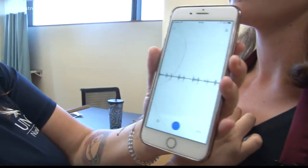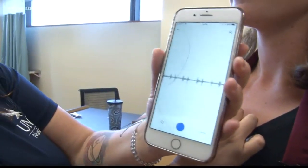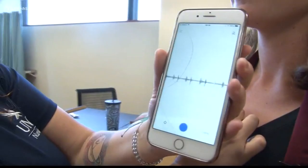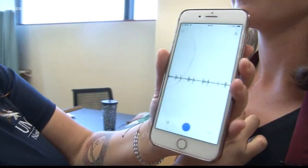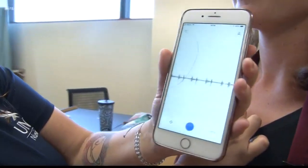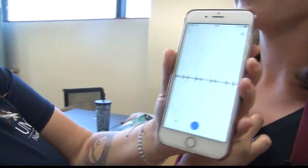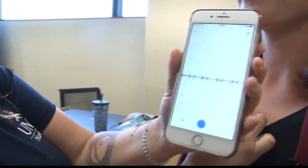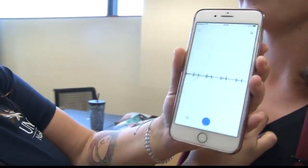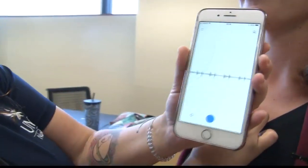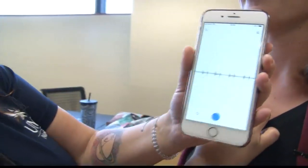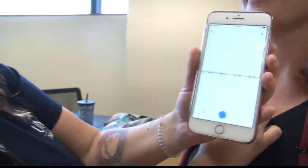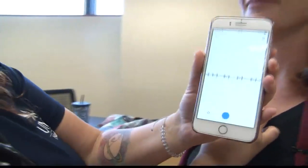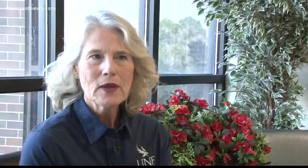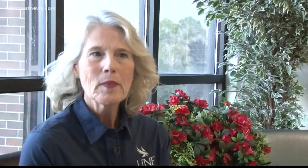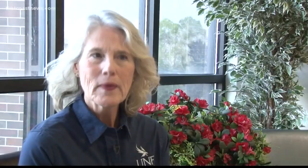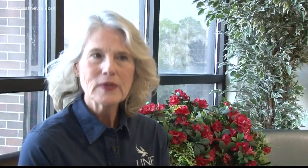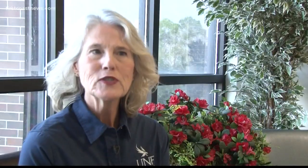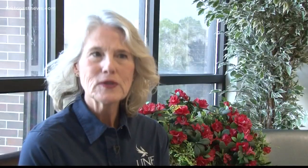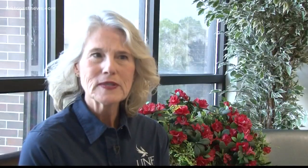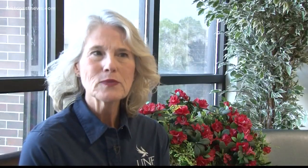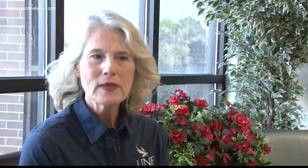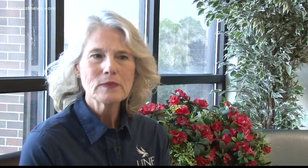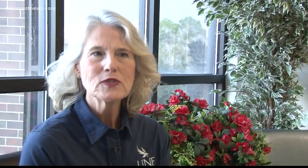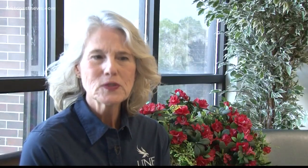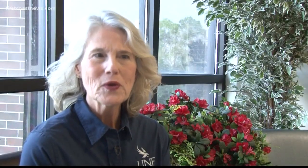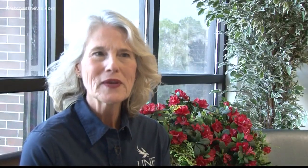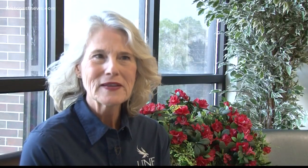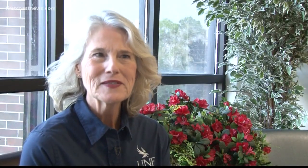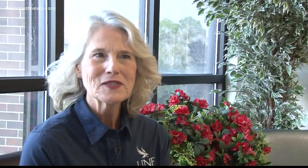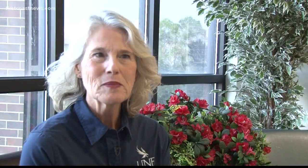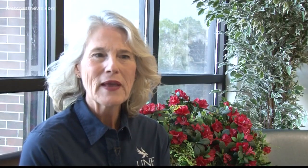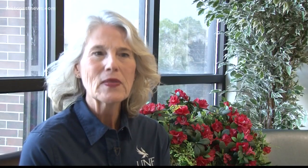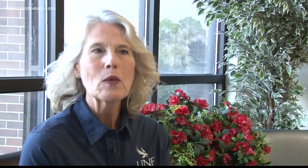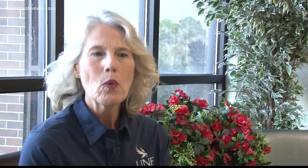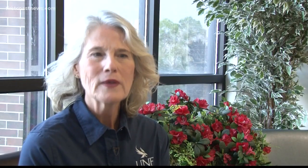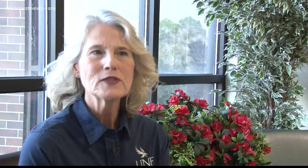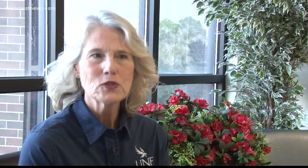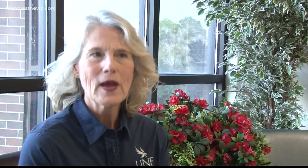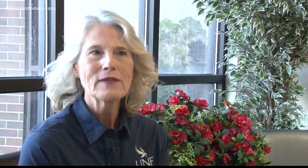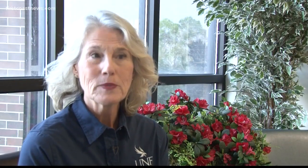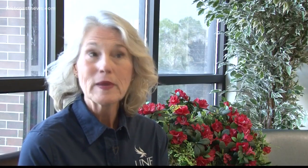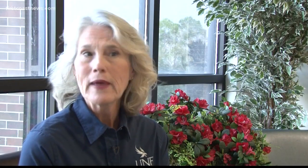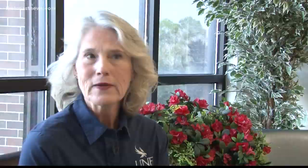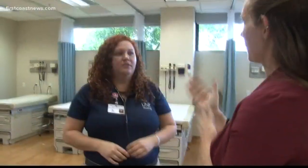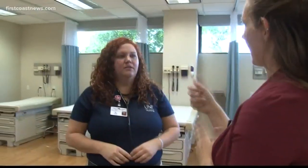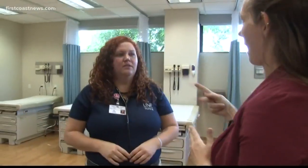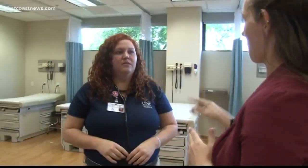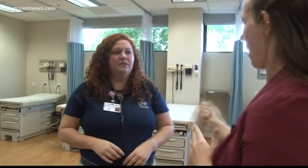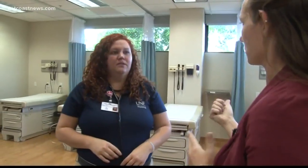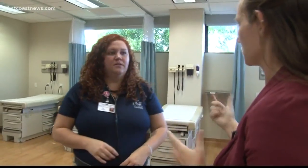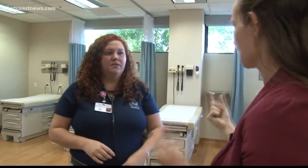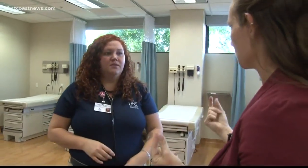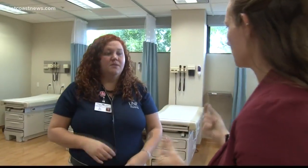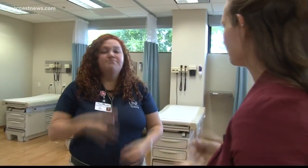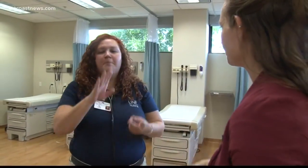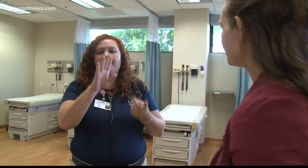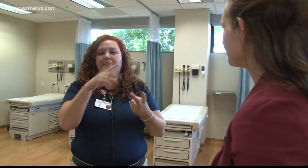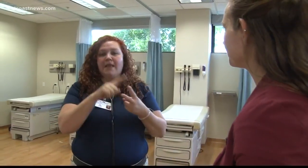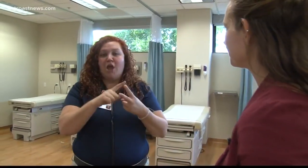it is making an impact on, you know, on the students with whom she's working, just to make them want to strive to be better. I'm learning how to be a nurse. They're